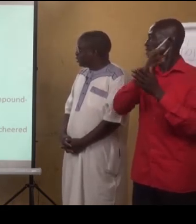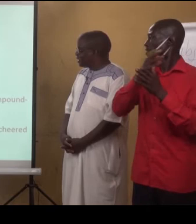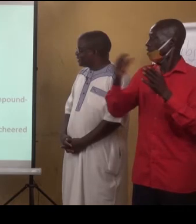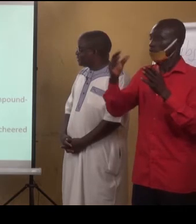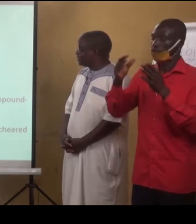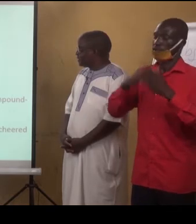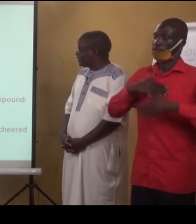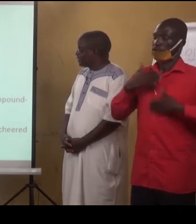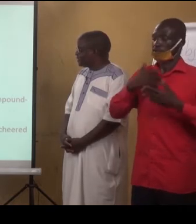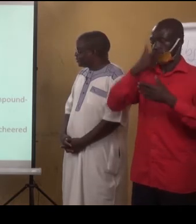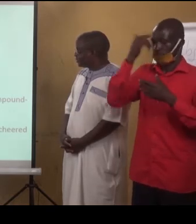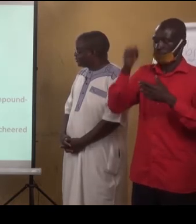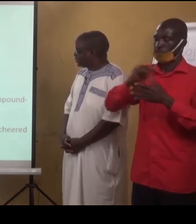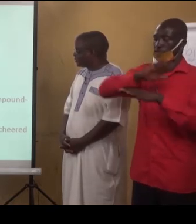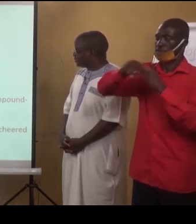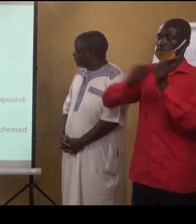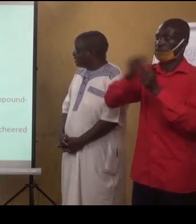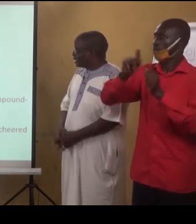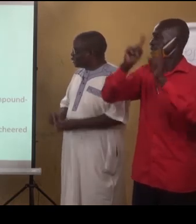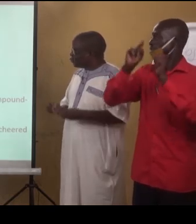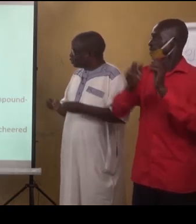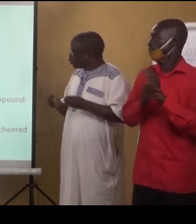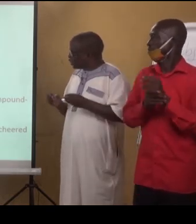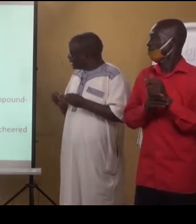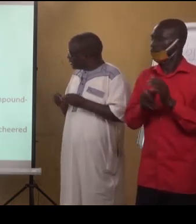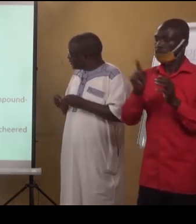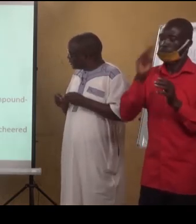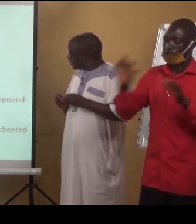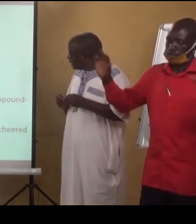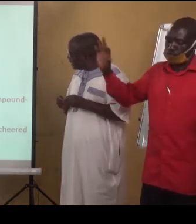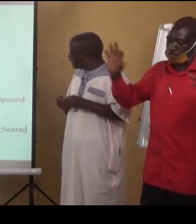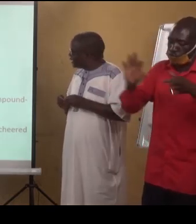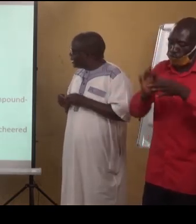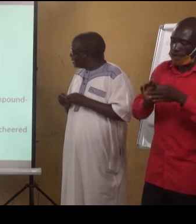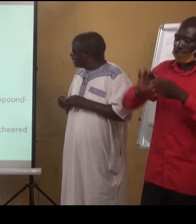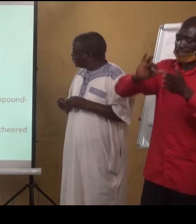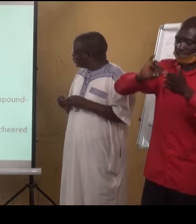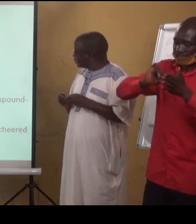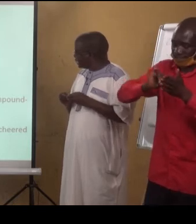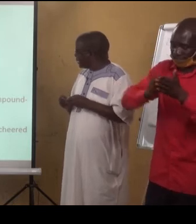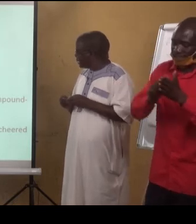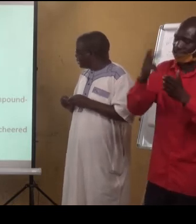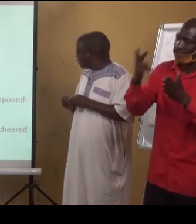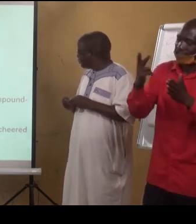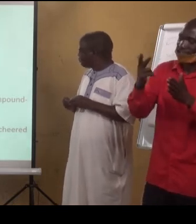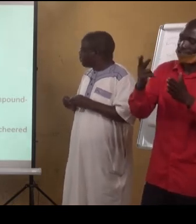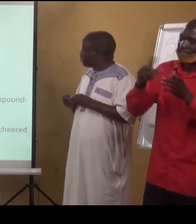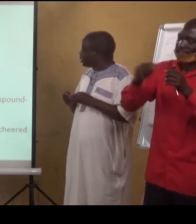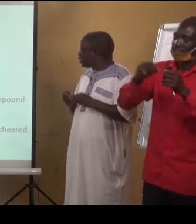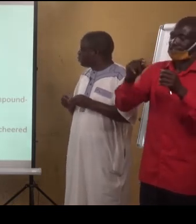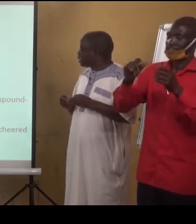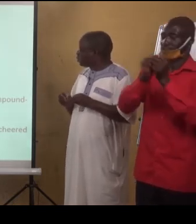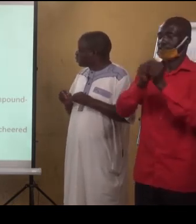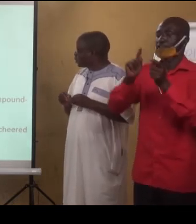all passed their exams. Now you are to connect these 3 items together to form